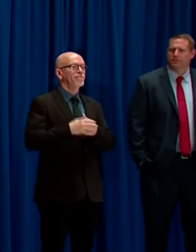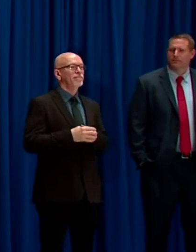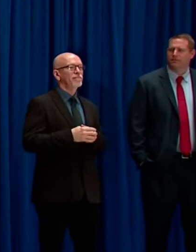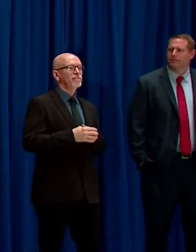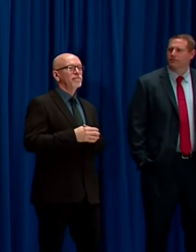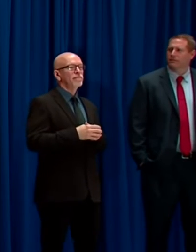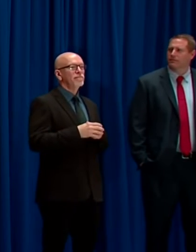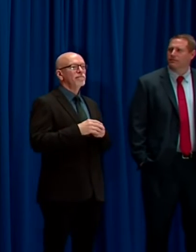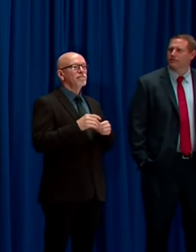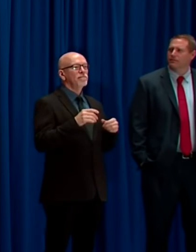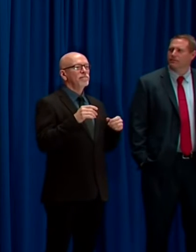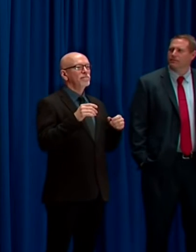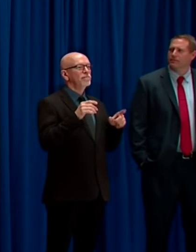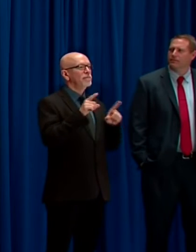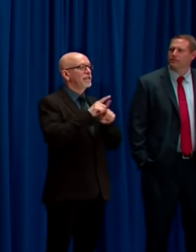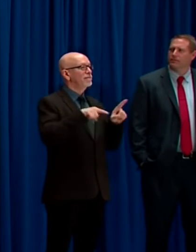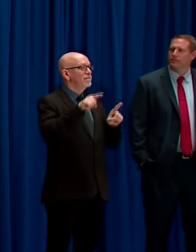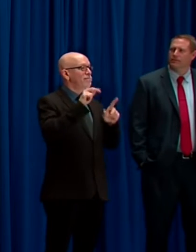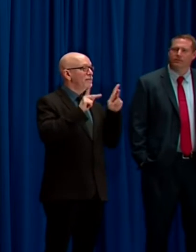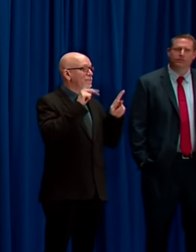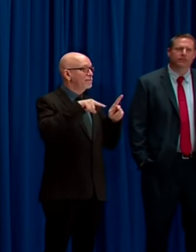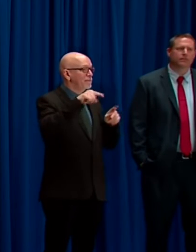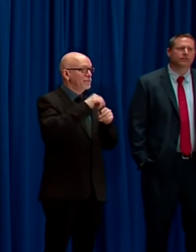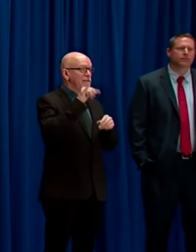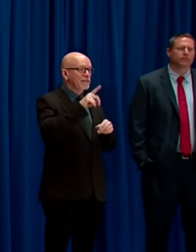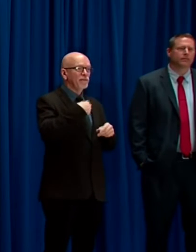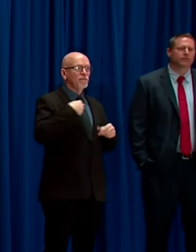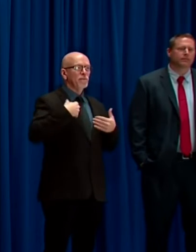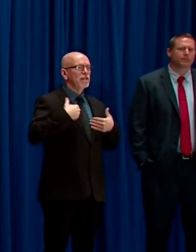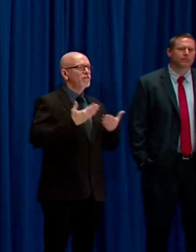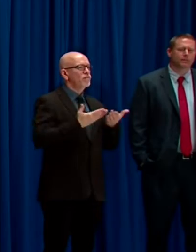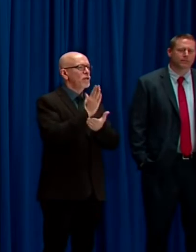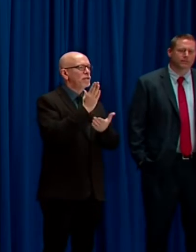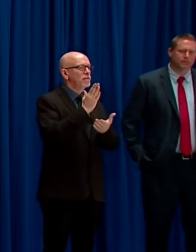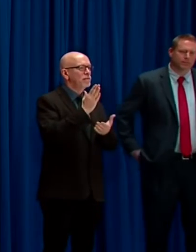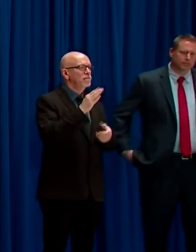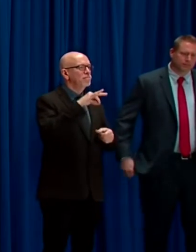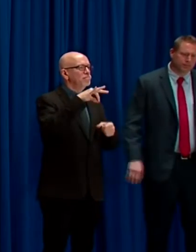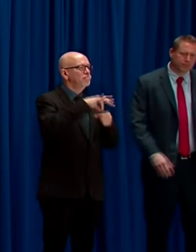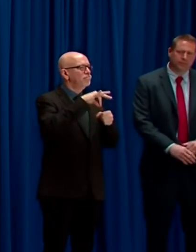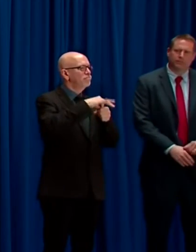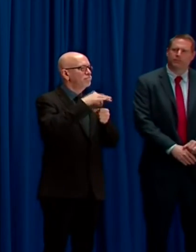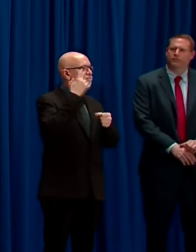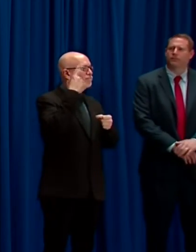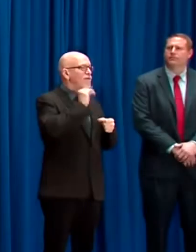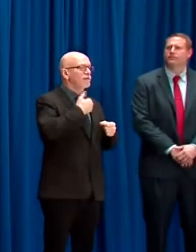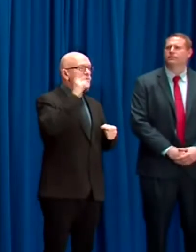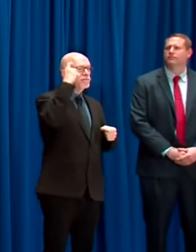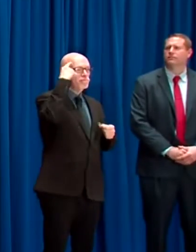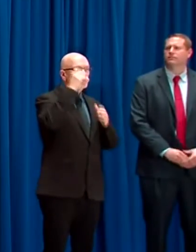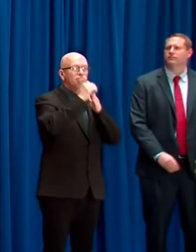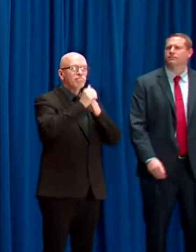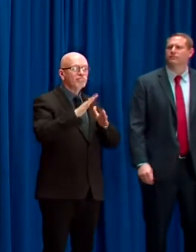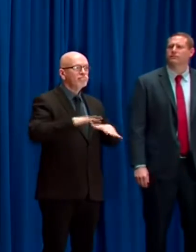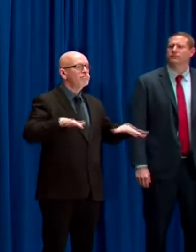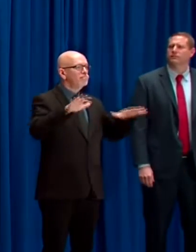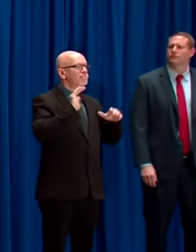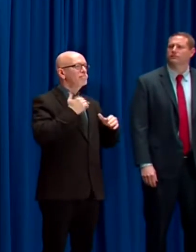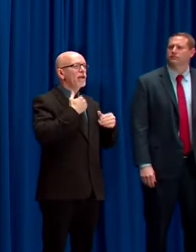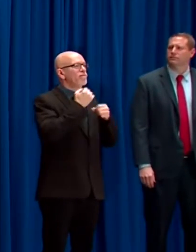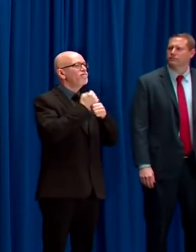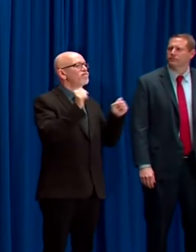As citizens, we all have a right to elect our leaders in a free